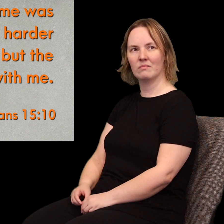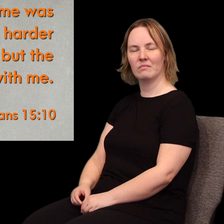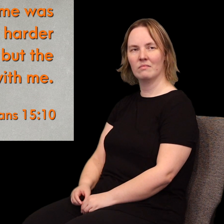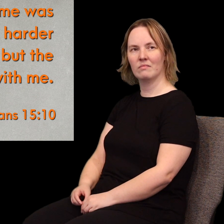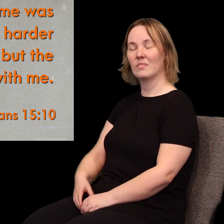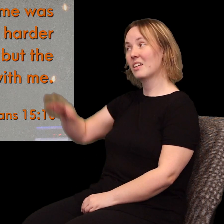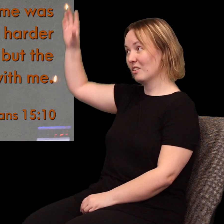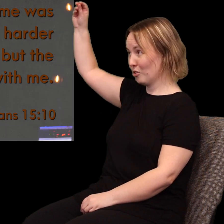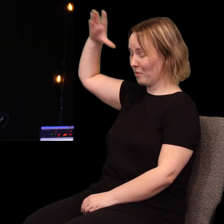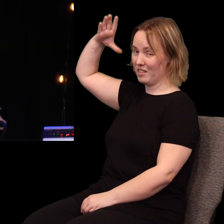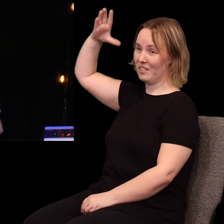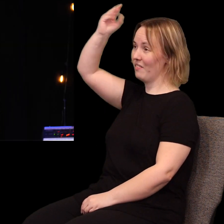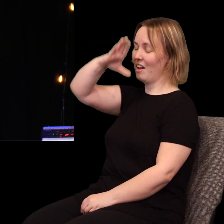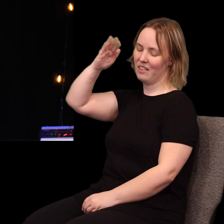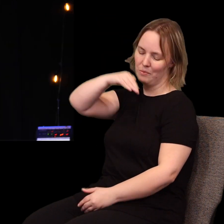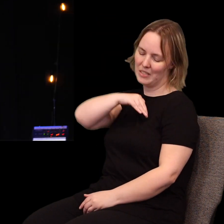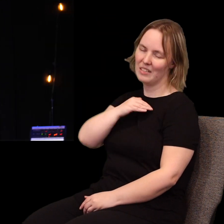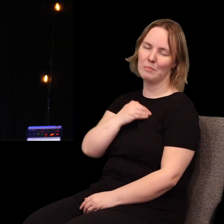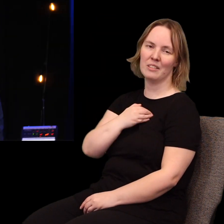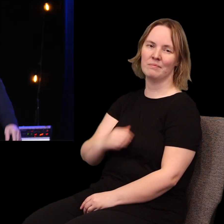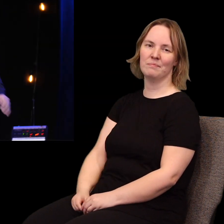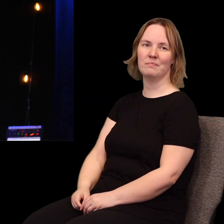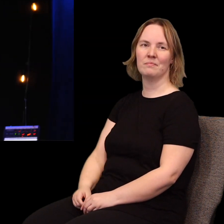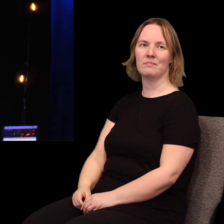in me. The grace of God that was in me.